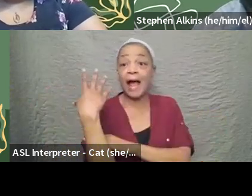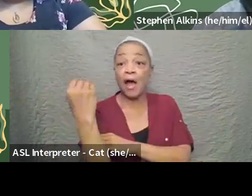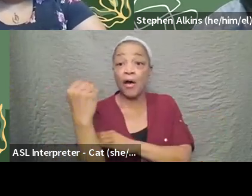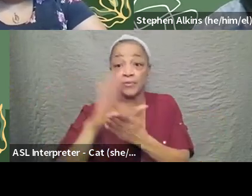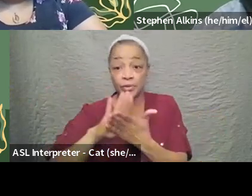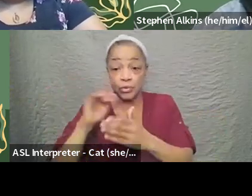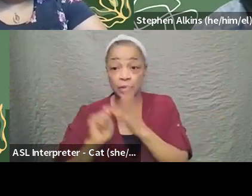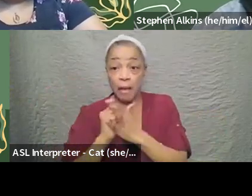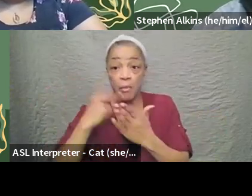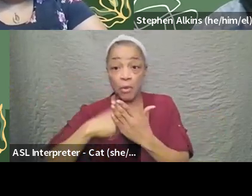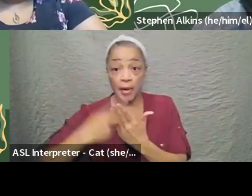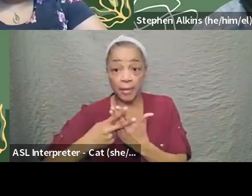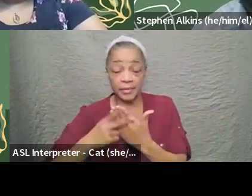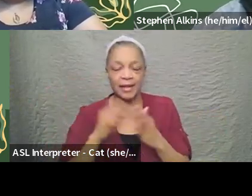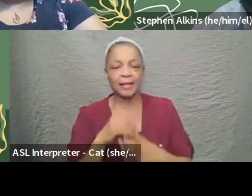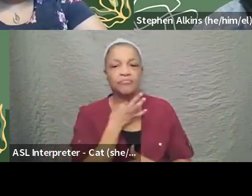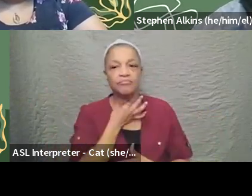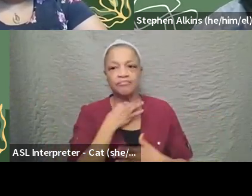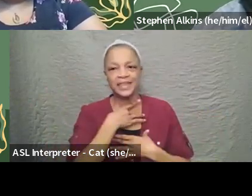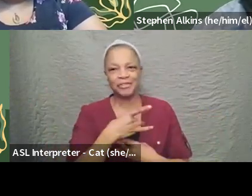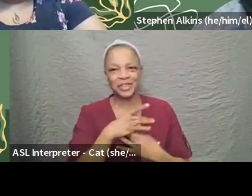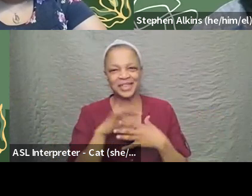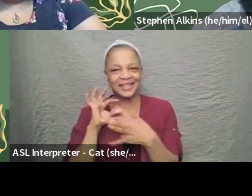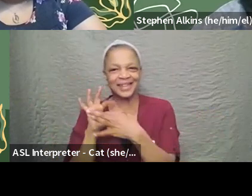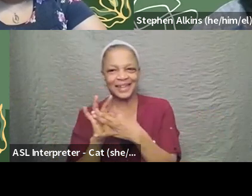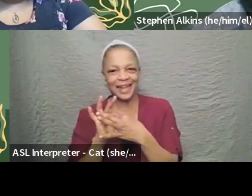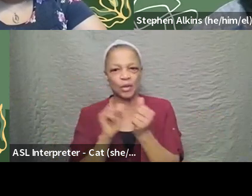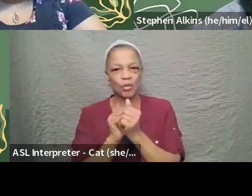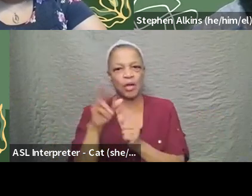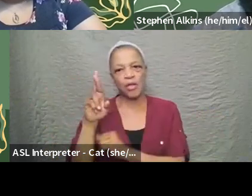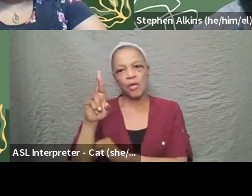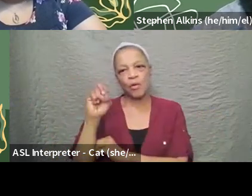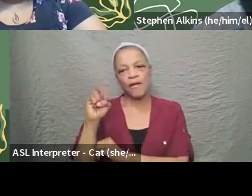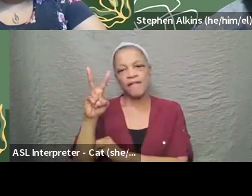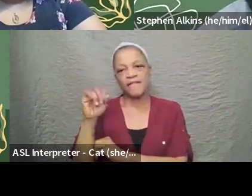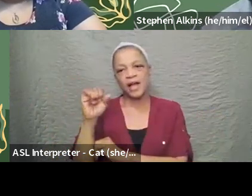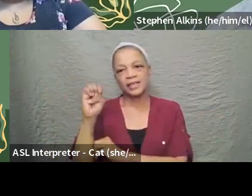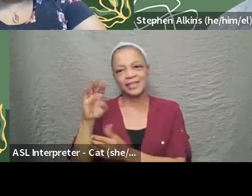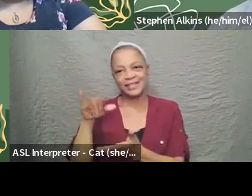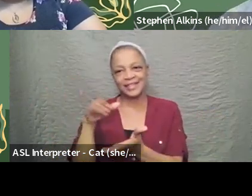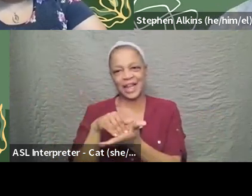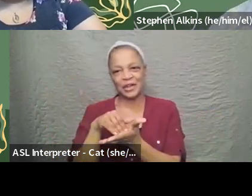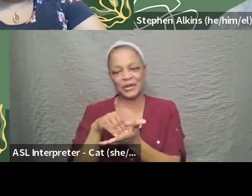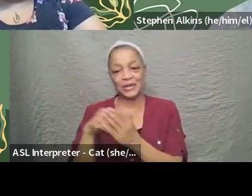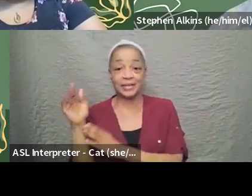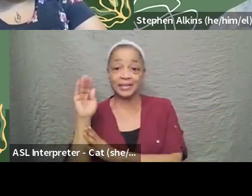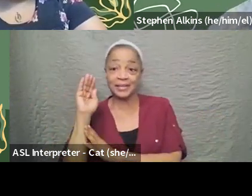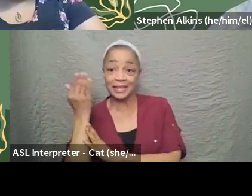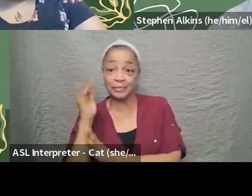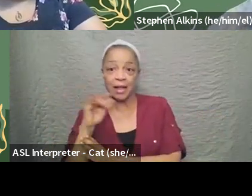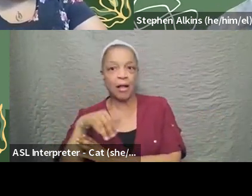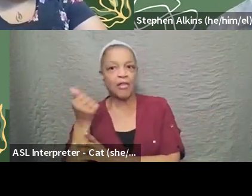programs, I'm very interested in connecting with the Revise Center. It sounds like other people are as